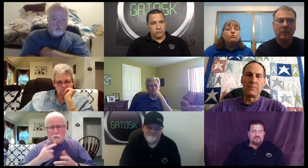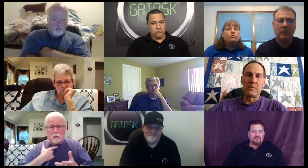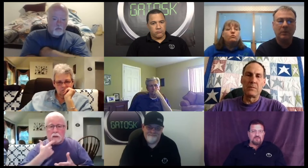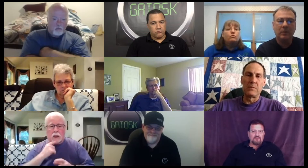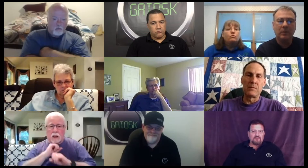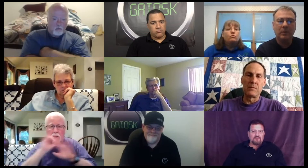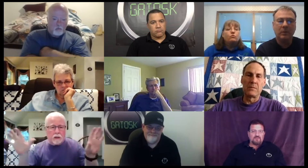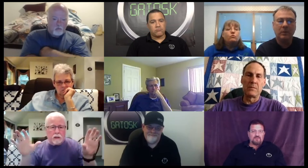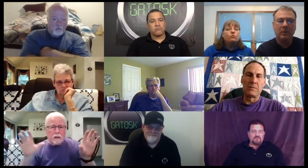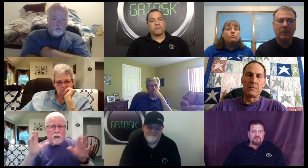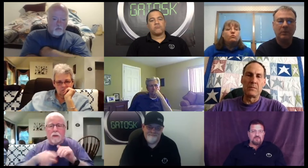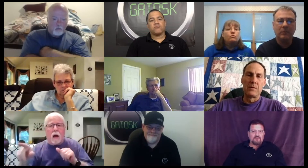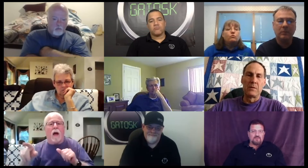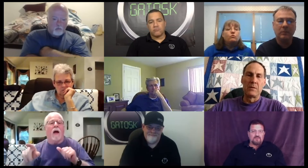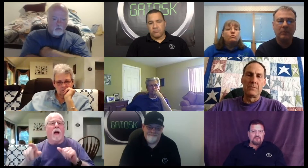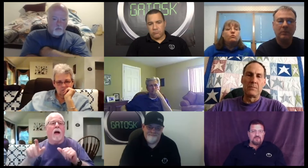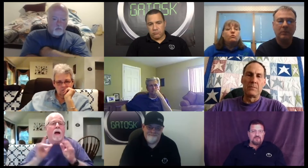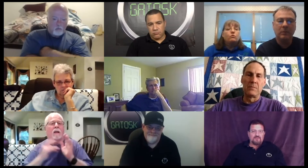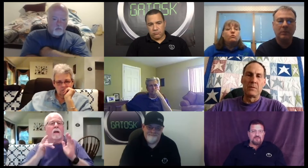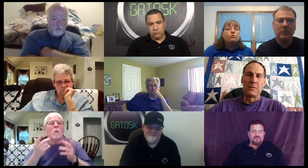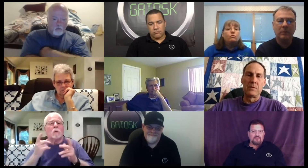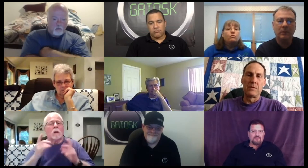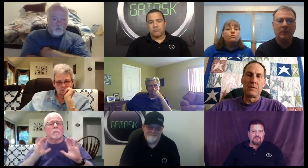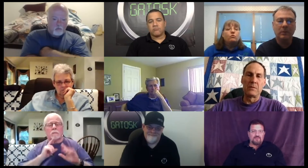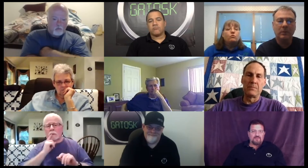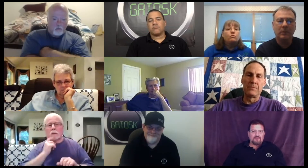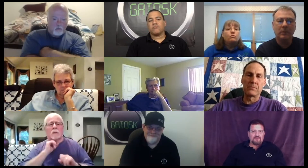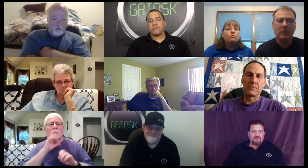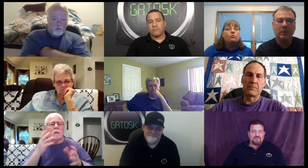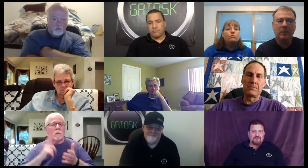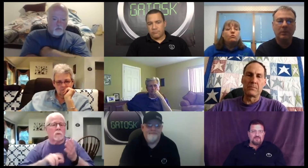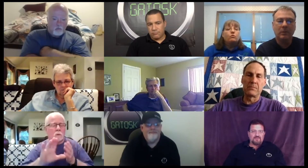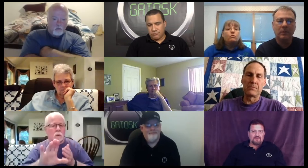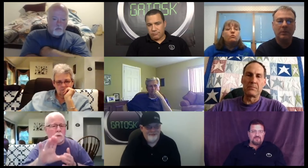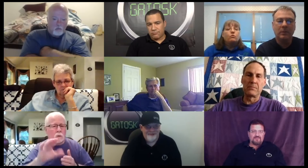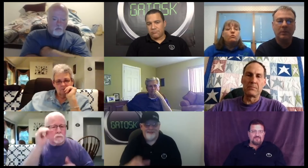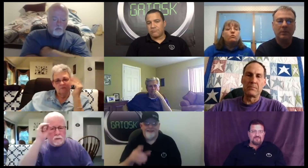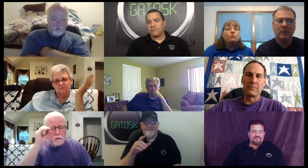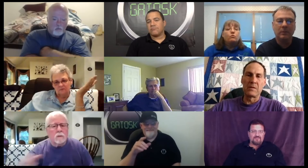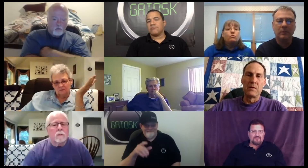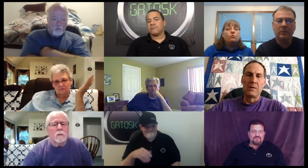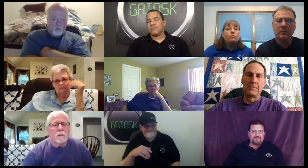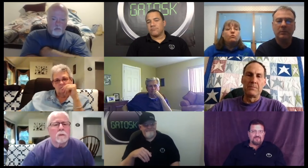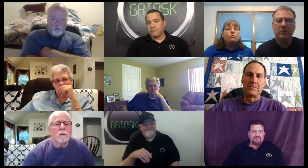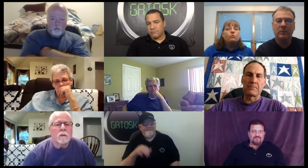can join at any time. I don't think we should say that. That way we don't really kind of take advantage of that. What do you think about that?